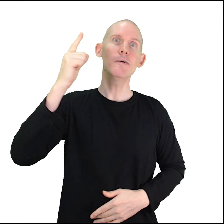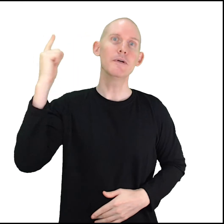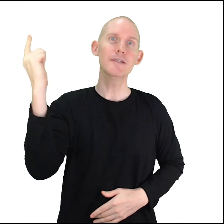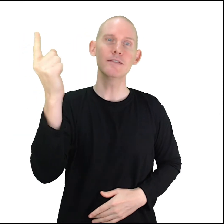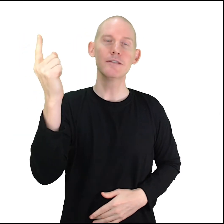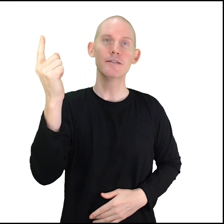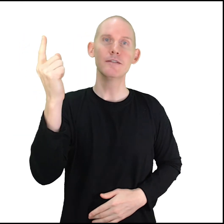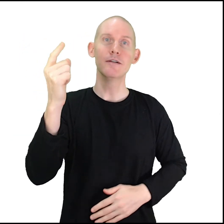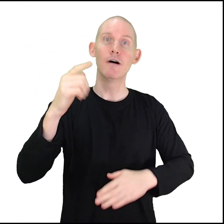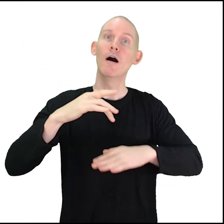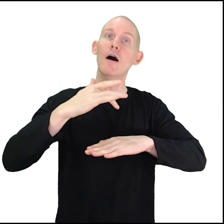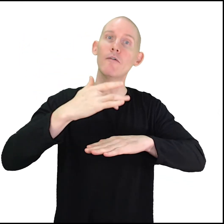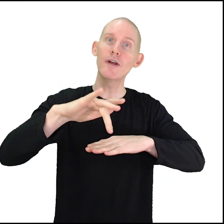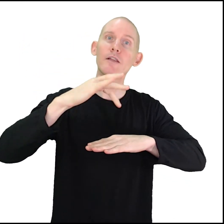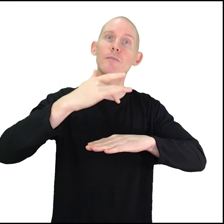always available.